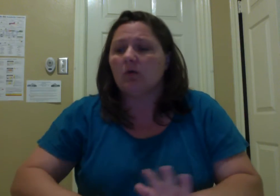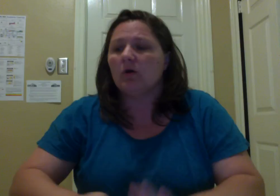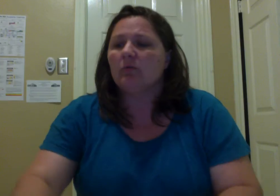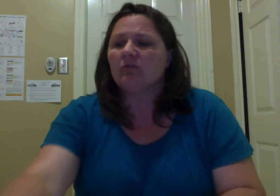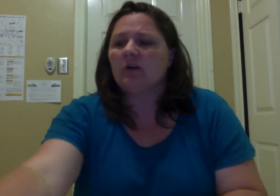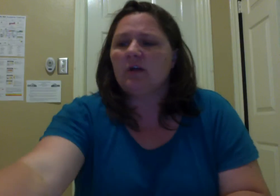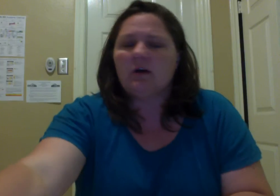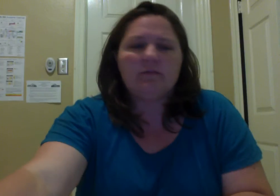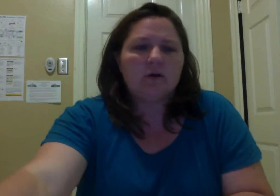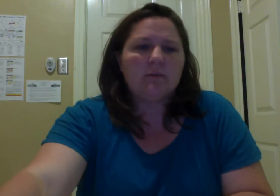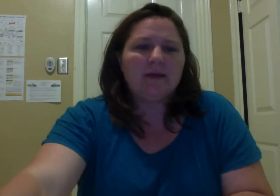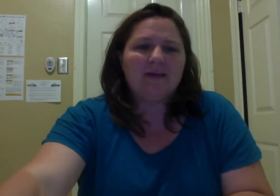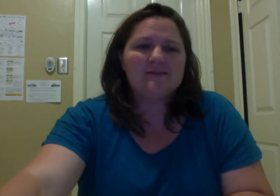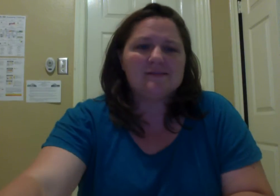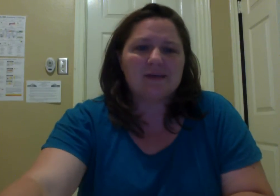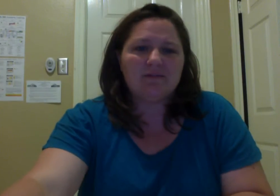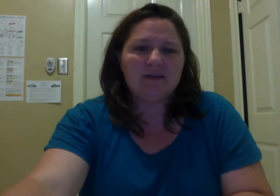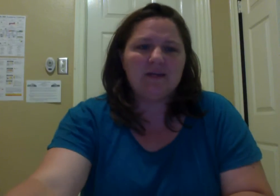we're starting off on page 7,